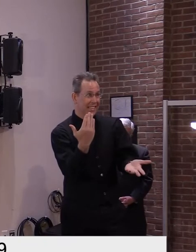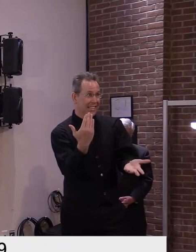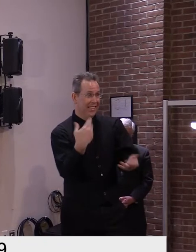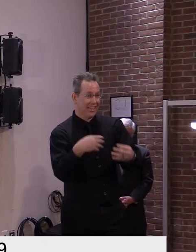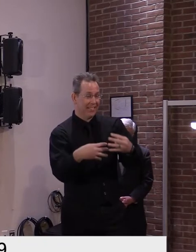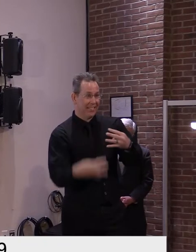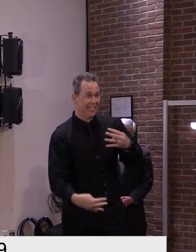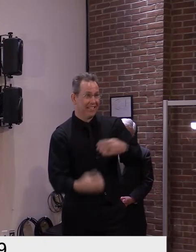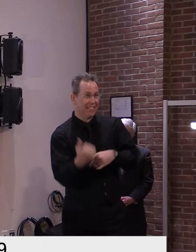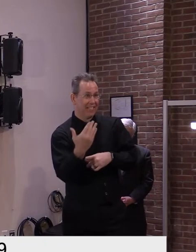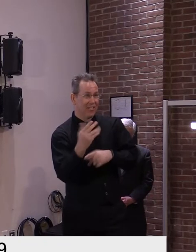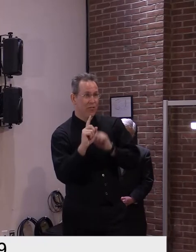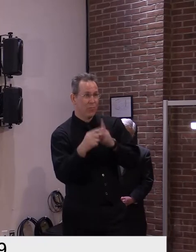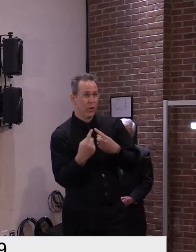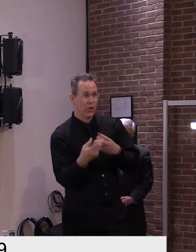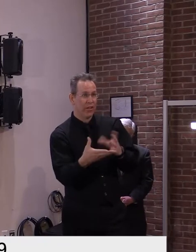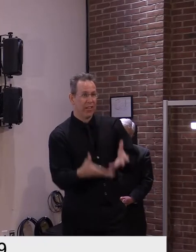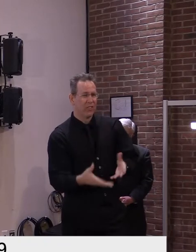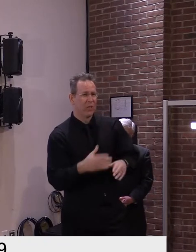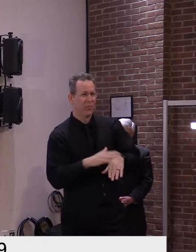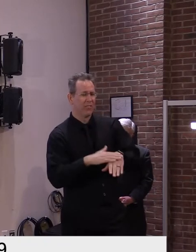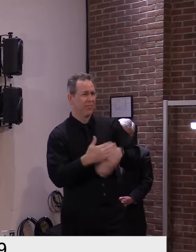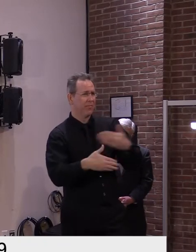at NBC5.